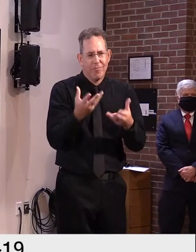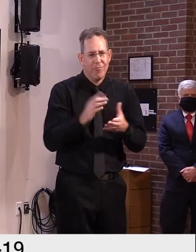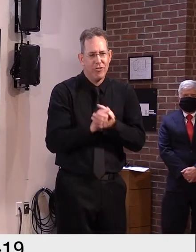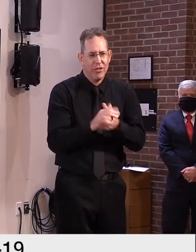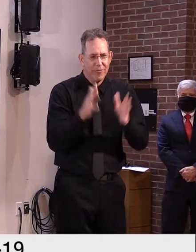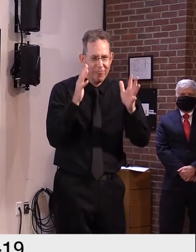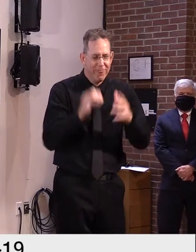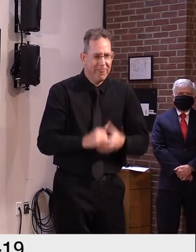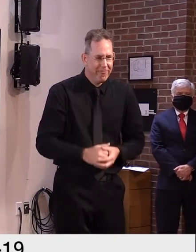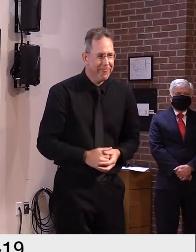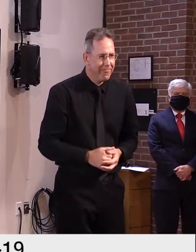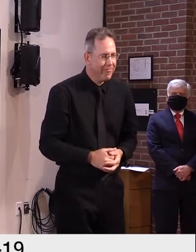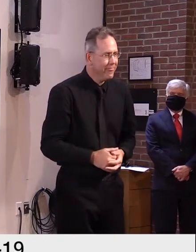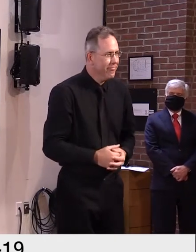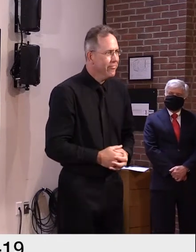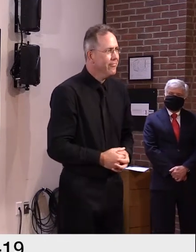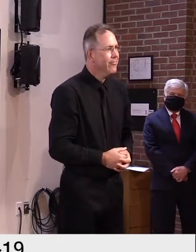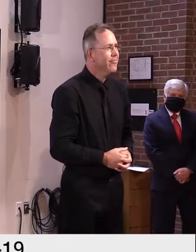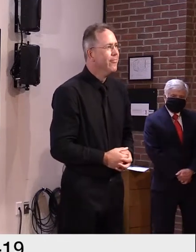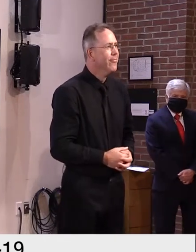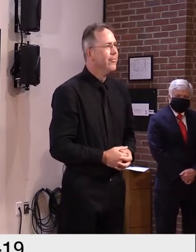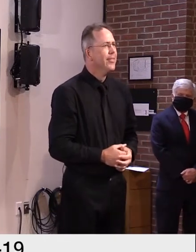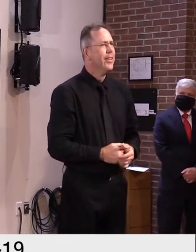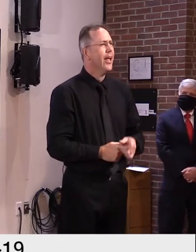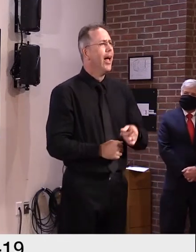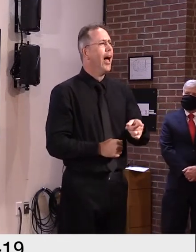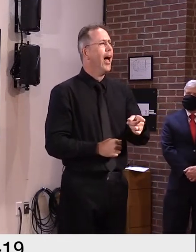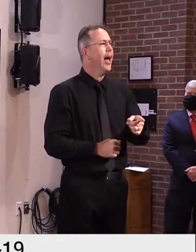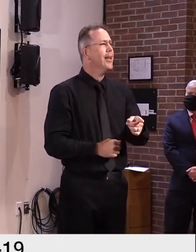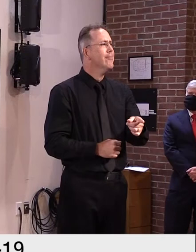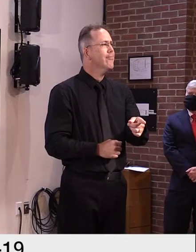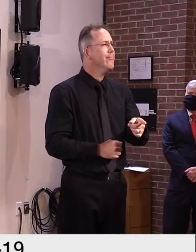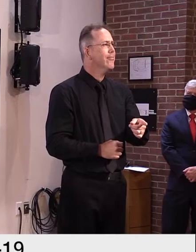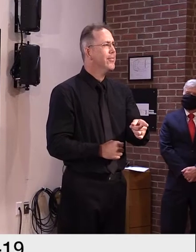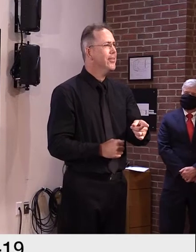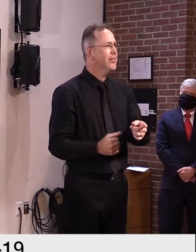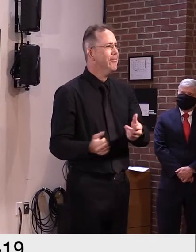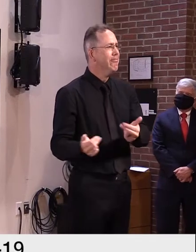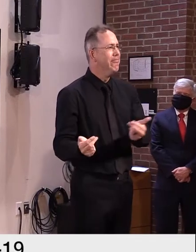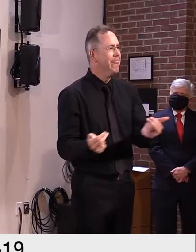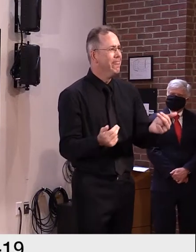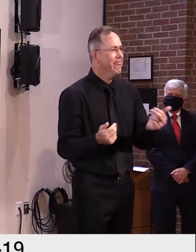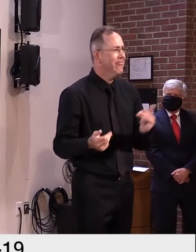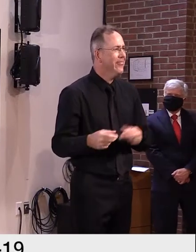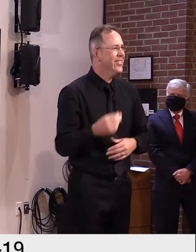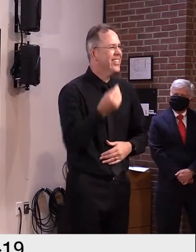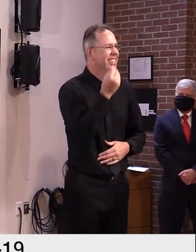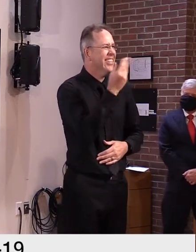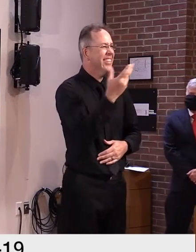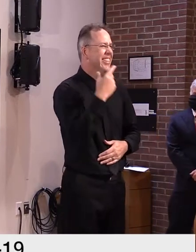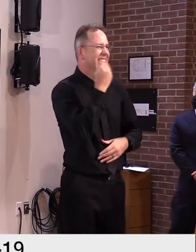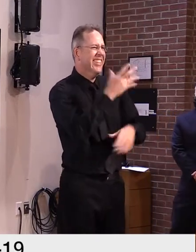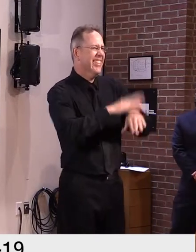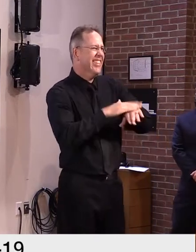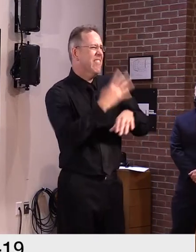Governor, I did think of one that I'd like to get a reaction. Thank you, Governor. We had four people at our wedding, so we haven't had to